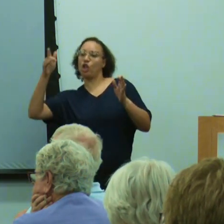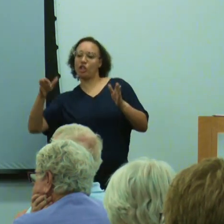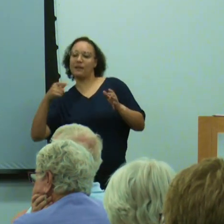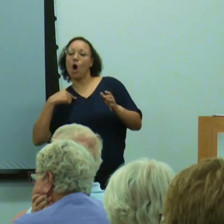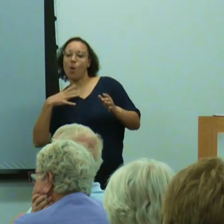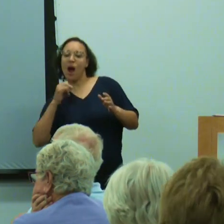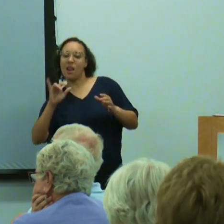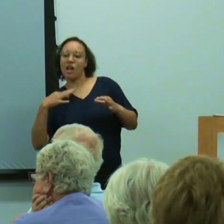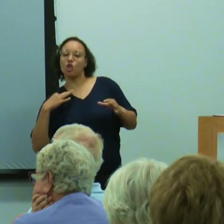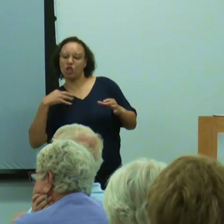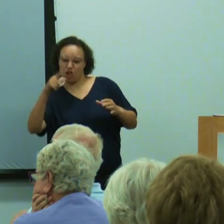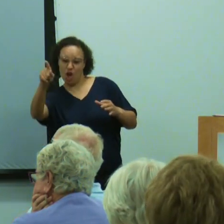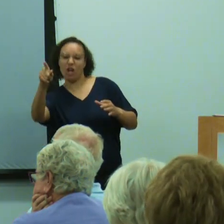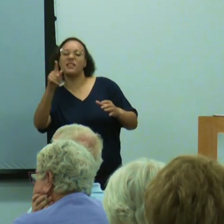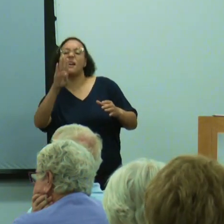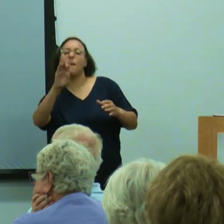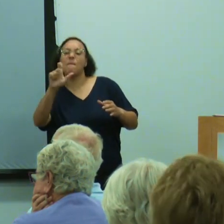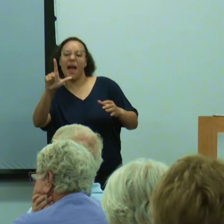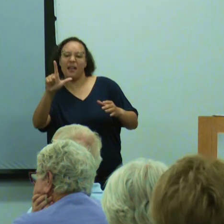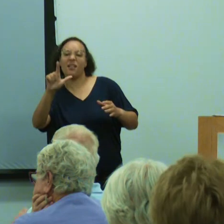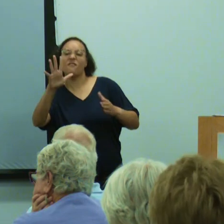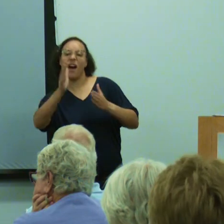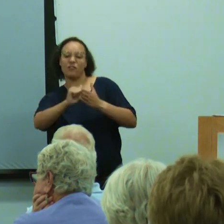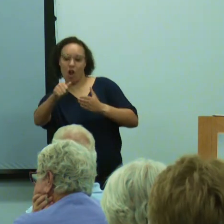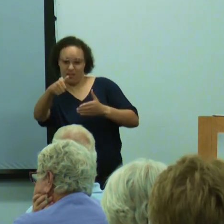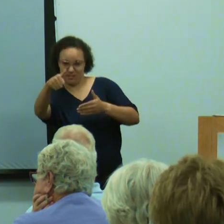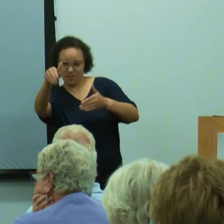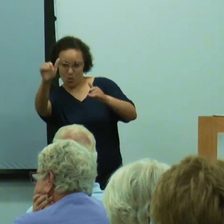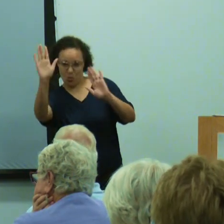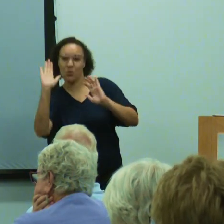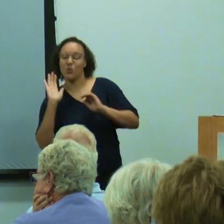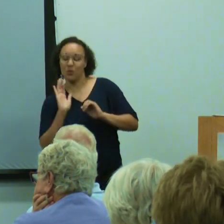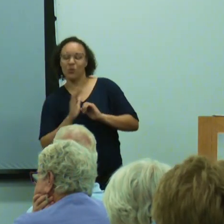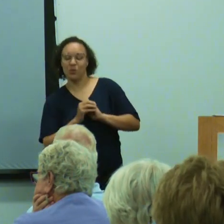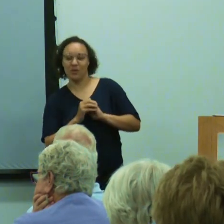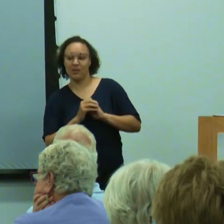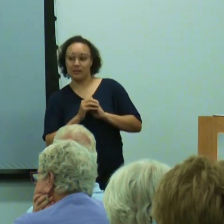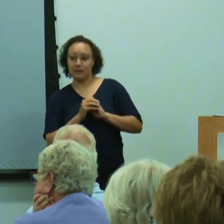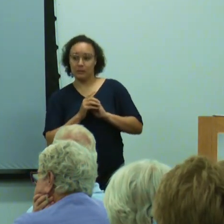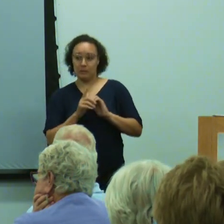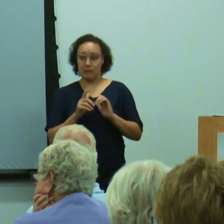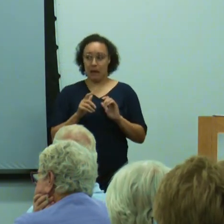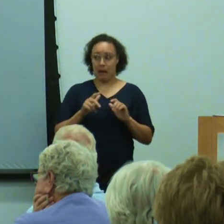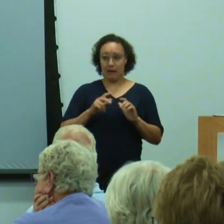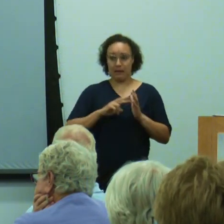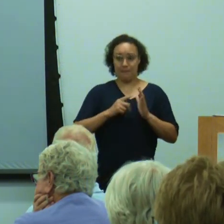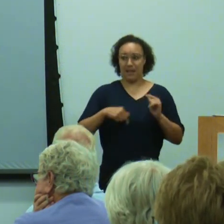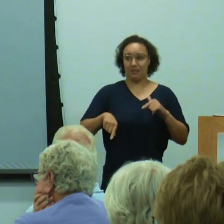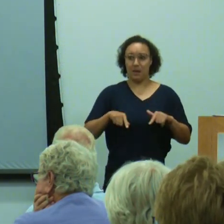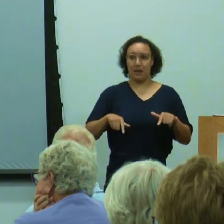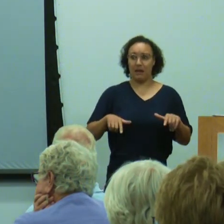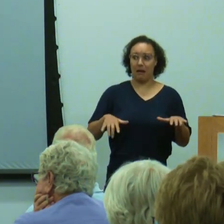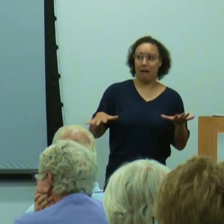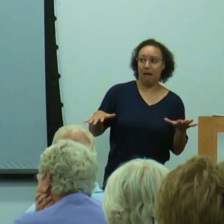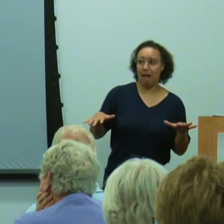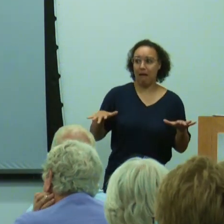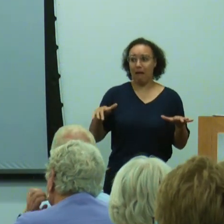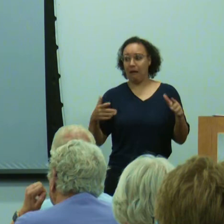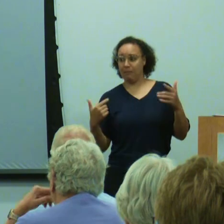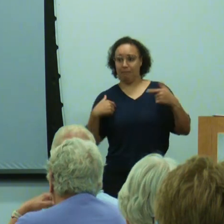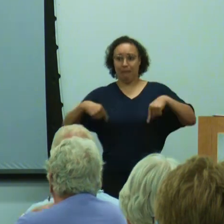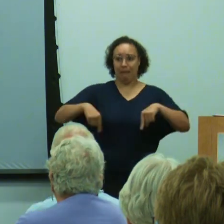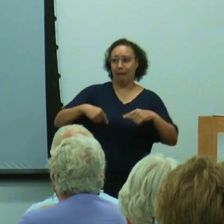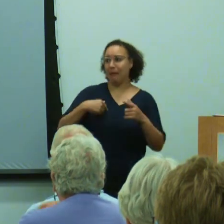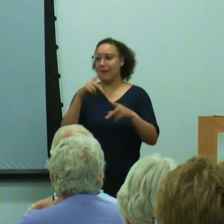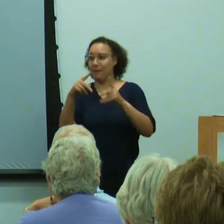You can have $5 bail. Go ahead. Go out. So if there's already a system in